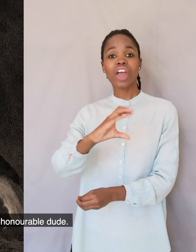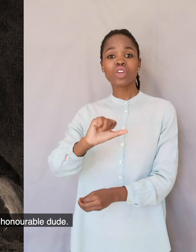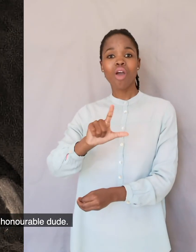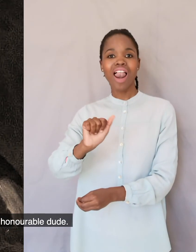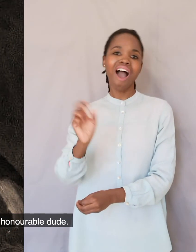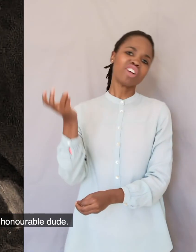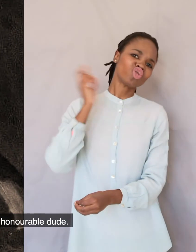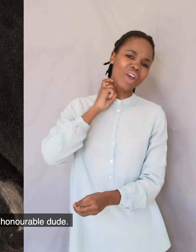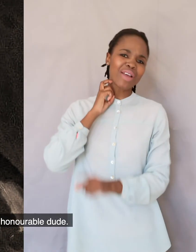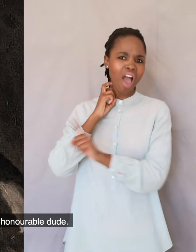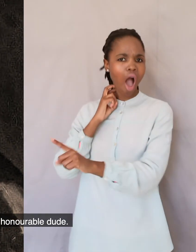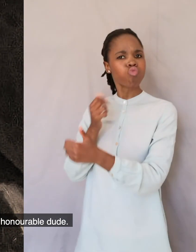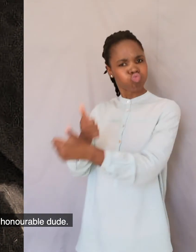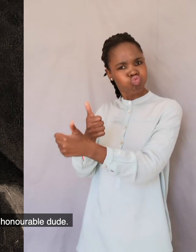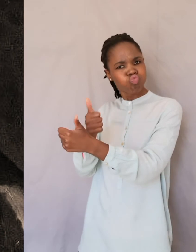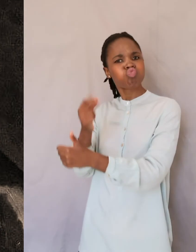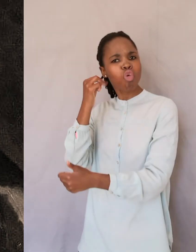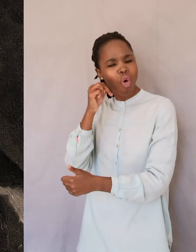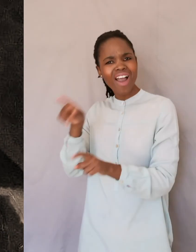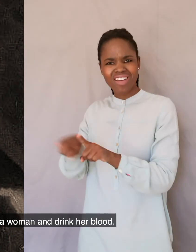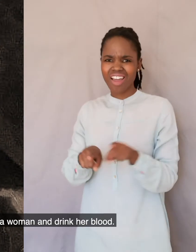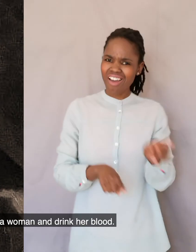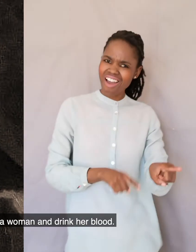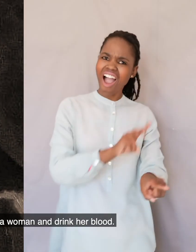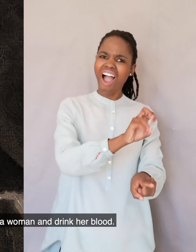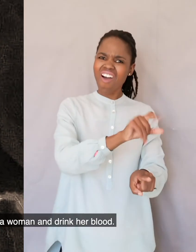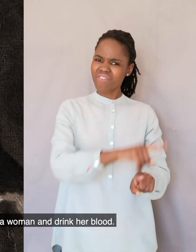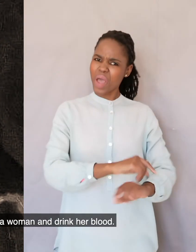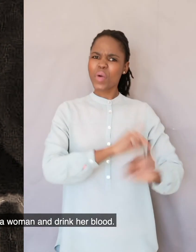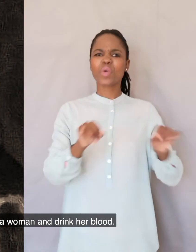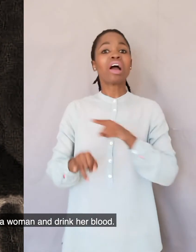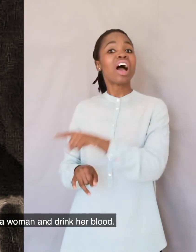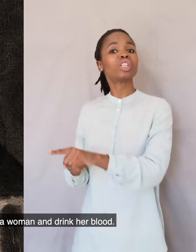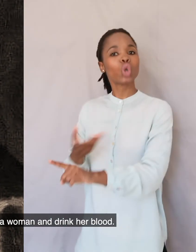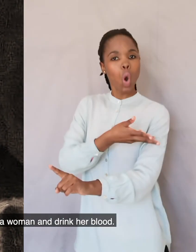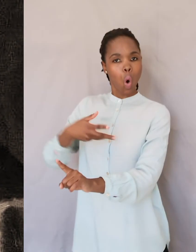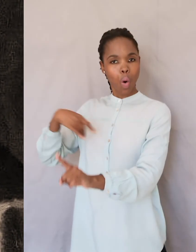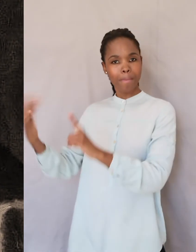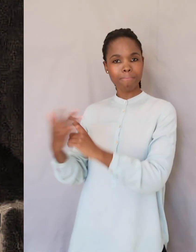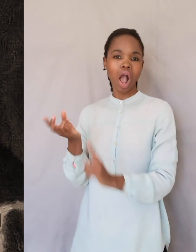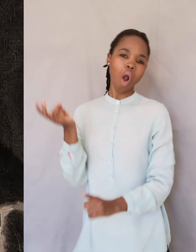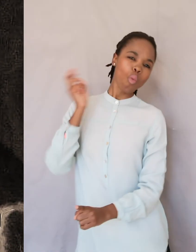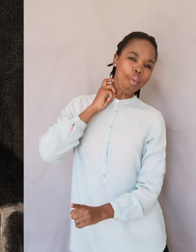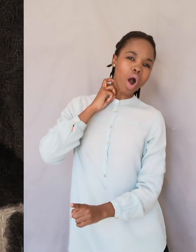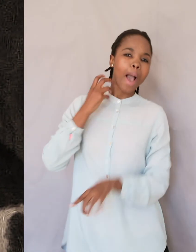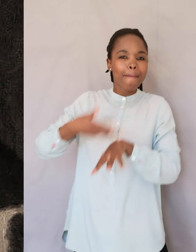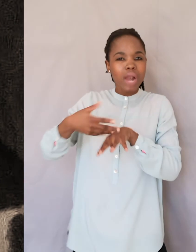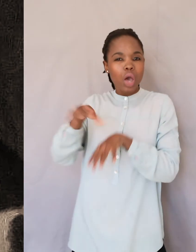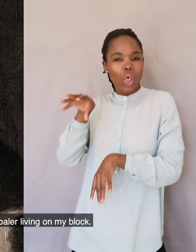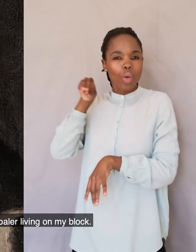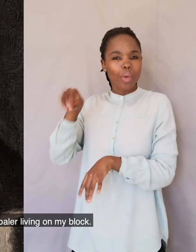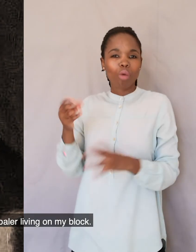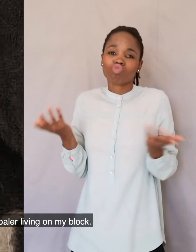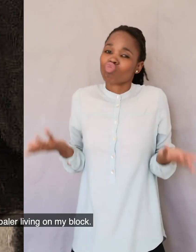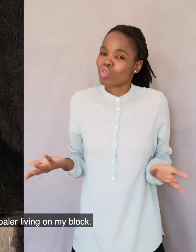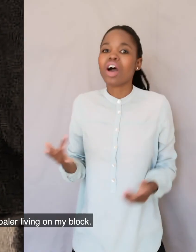Impaler. Dracula seems like a very honorable dude. Exactly. I mean, he would just occasionally seduce a woman and drink her blood. No big deal. I'd